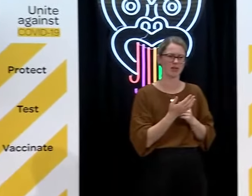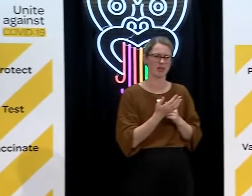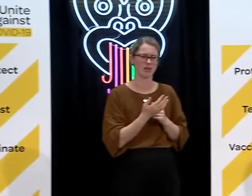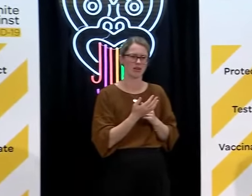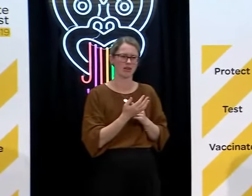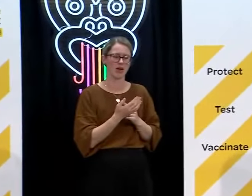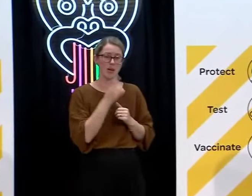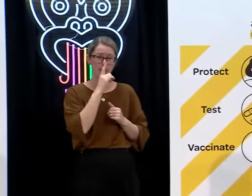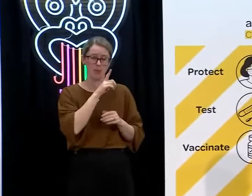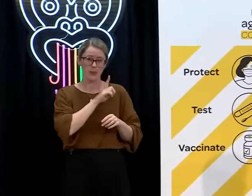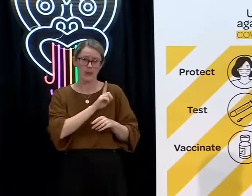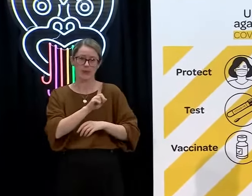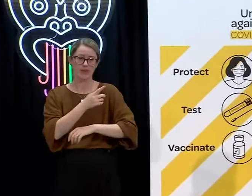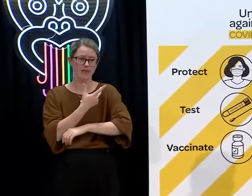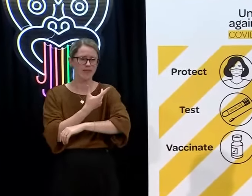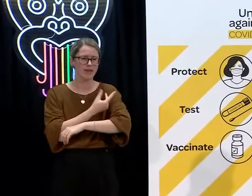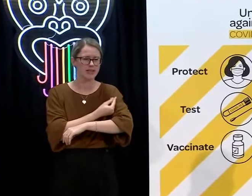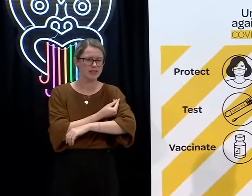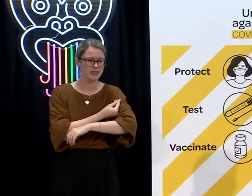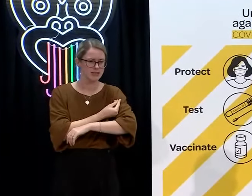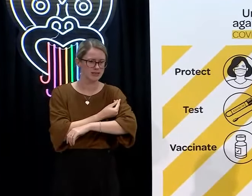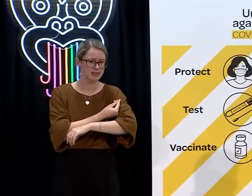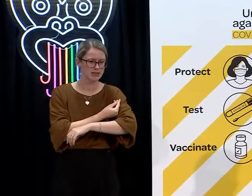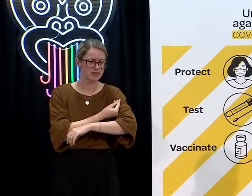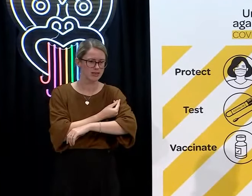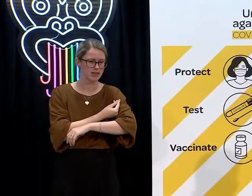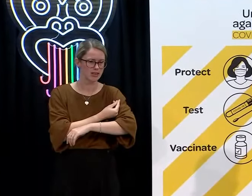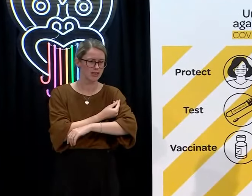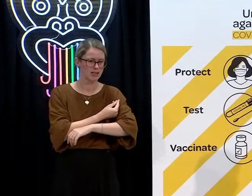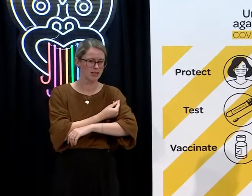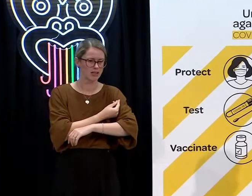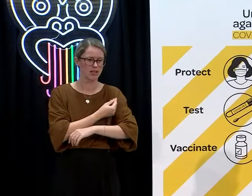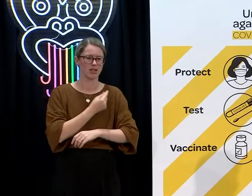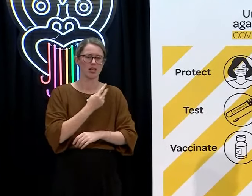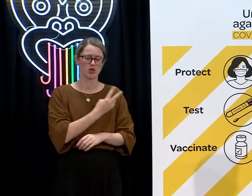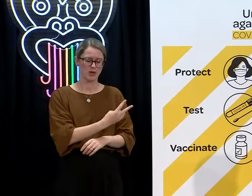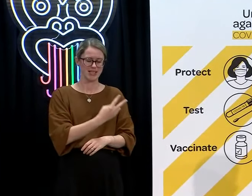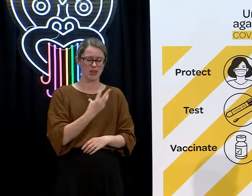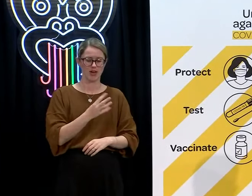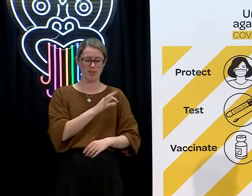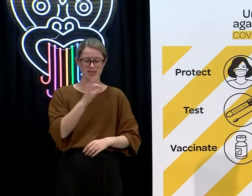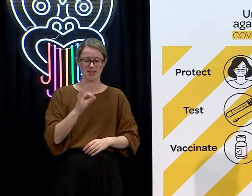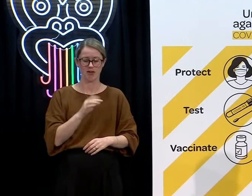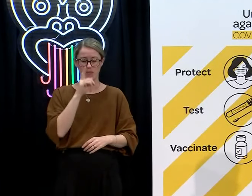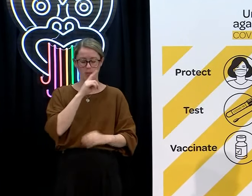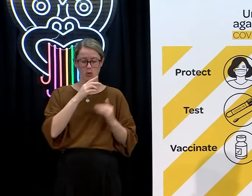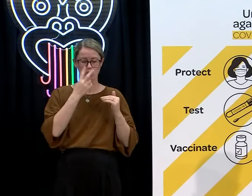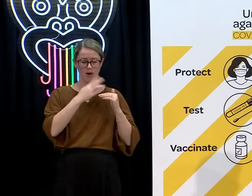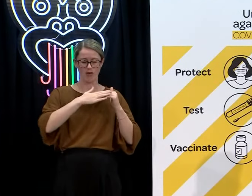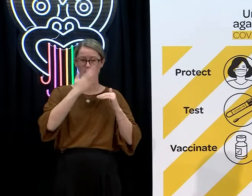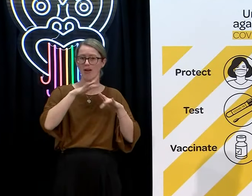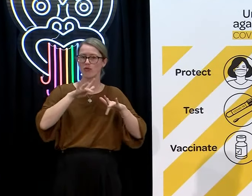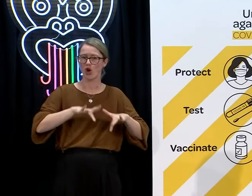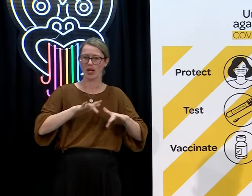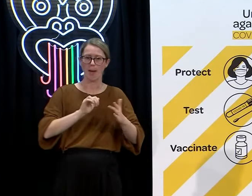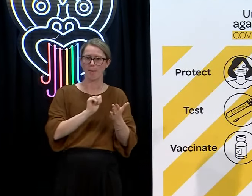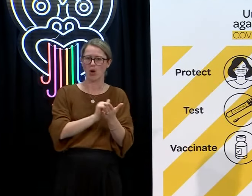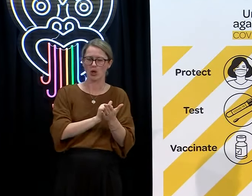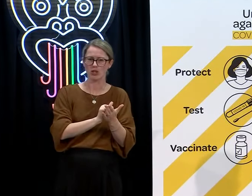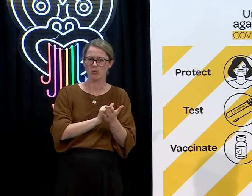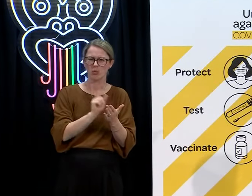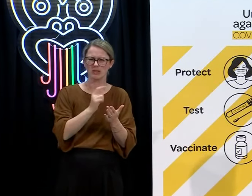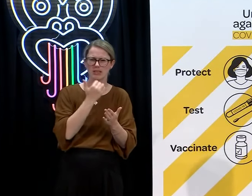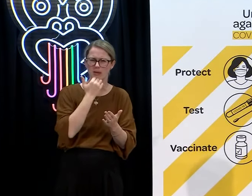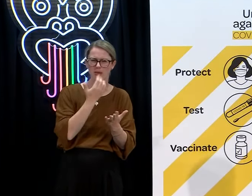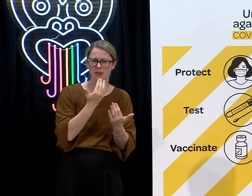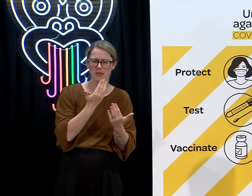to get the vaccine. The figure at the beginning of the week was 23% of eligible people haven't signed up yet. Has that? Do you have an updated figure for that? I'll come